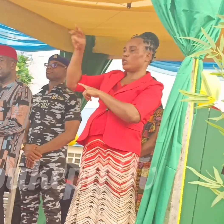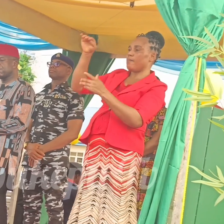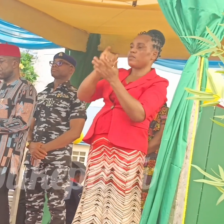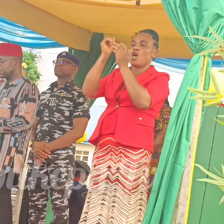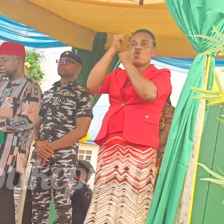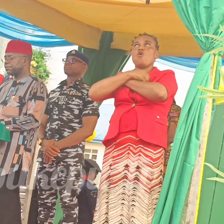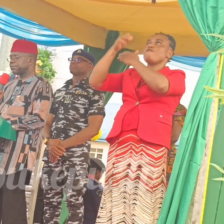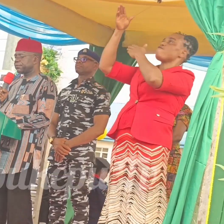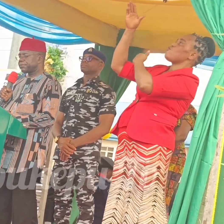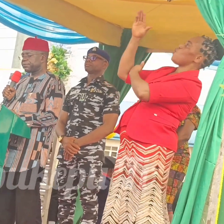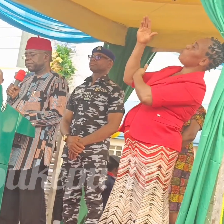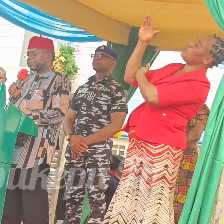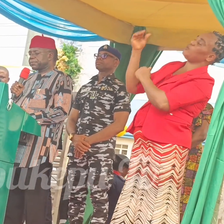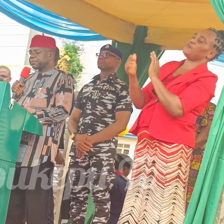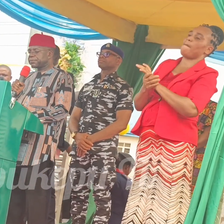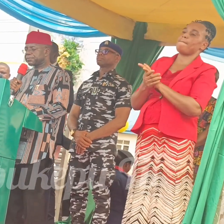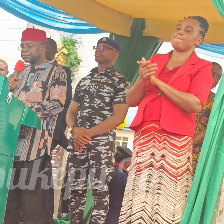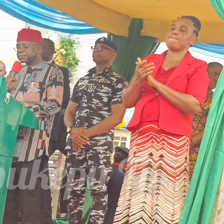that love God.